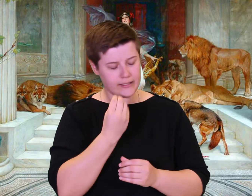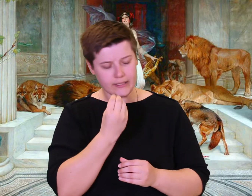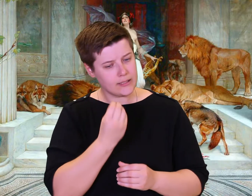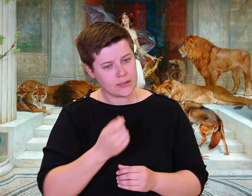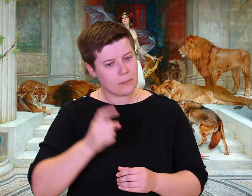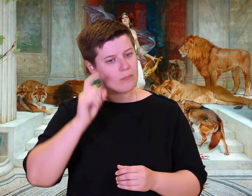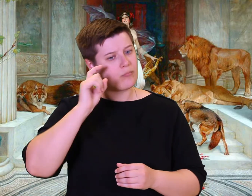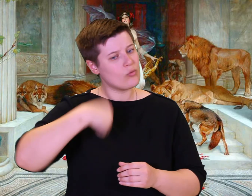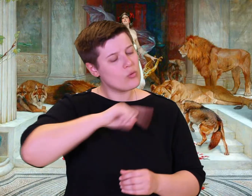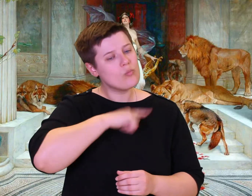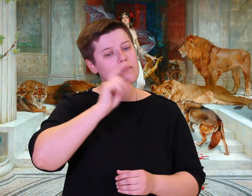Tiresias.